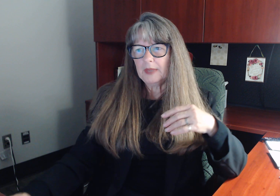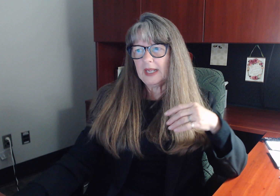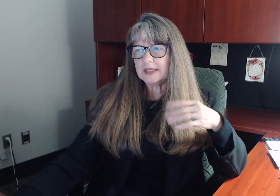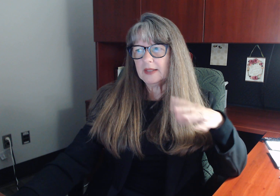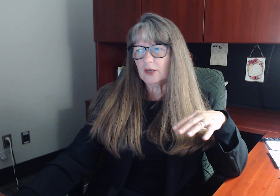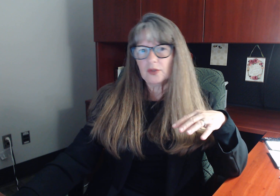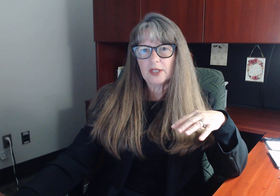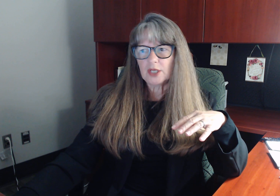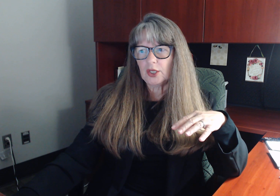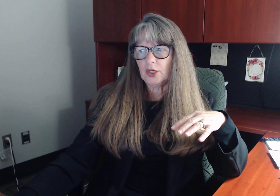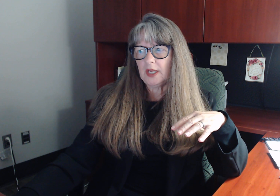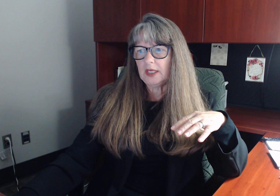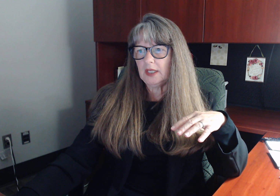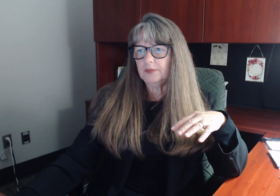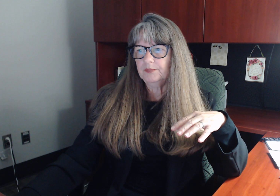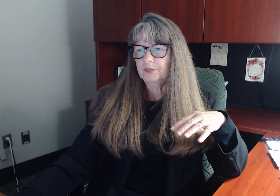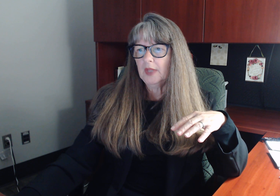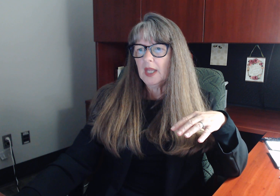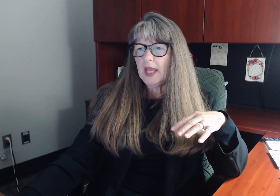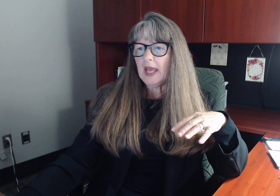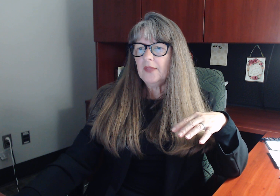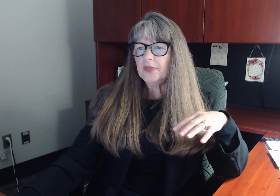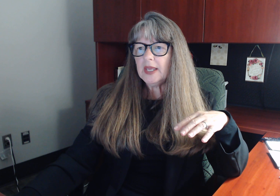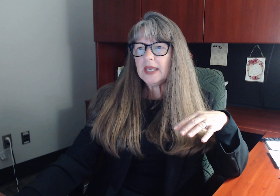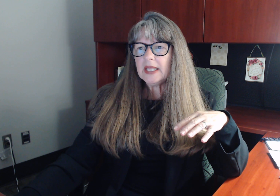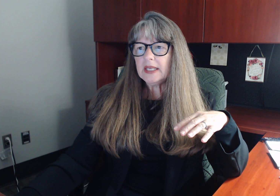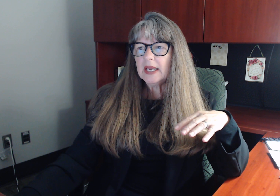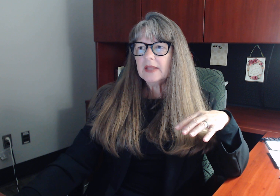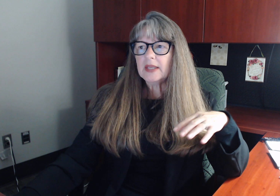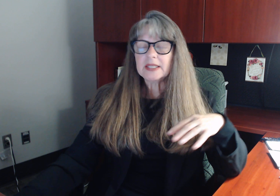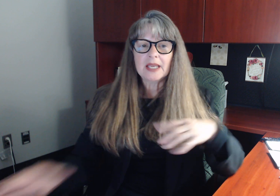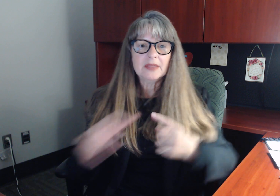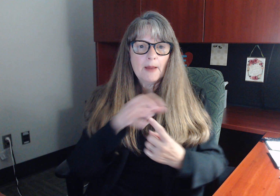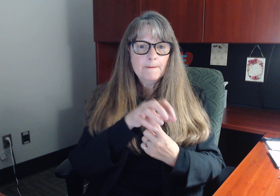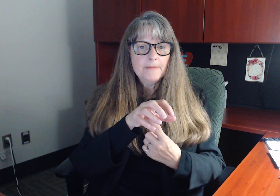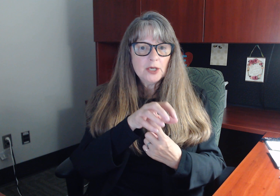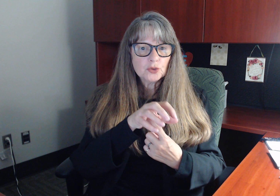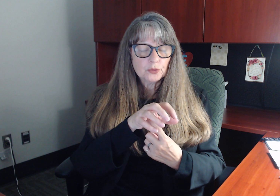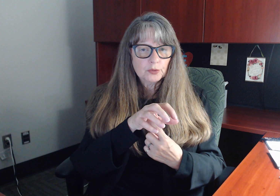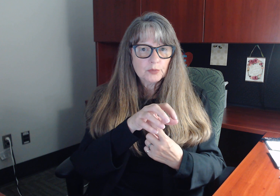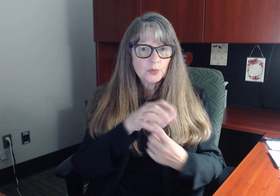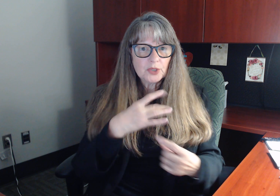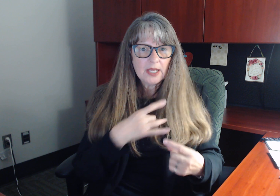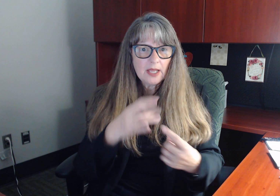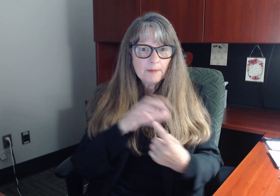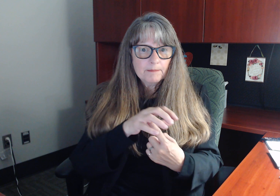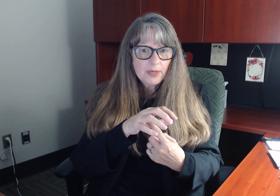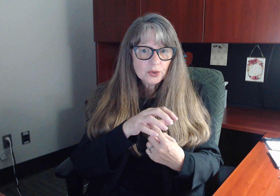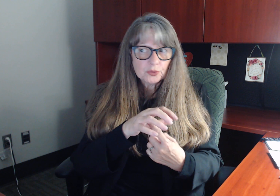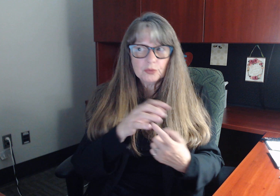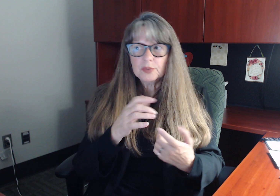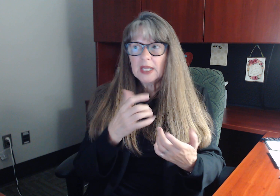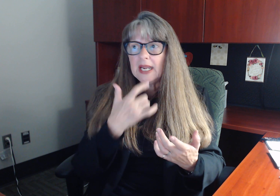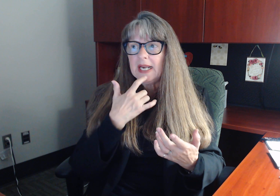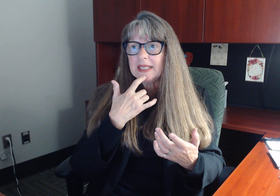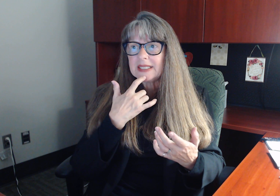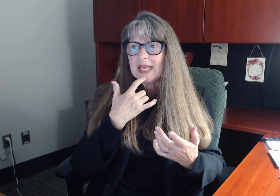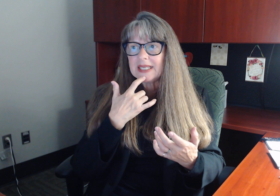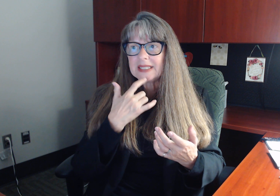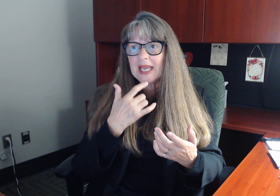permeates in there, so that's not a good idea. And then they said that mushrooms, which I like mushrooms, and it says that it